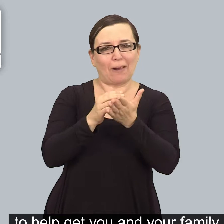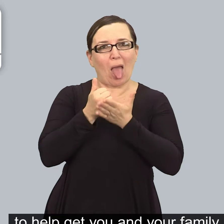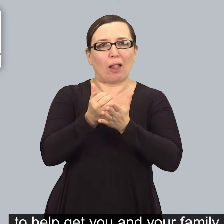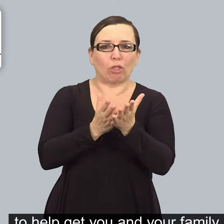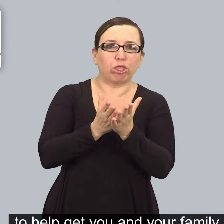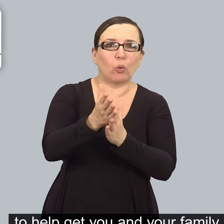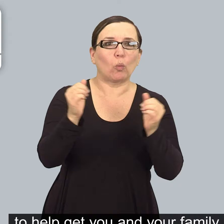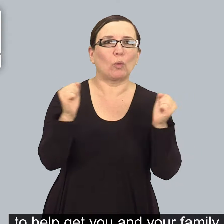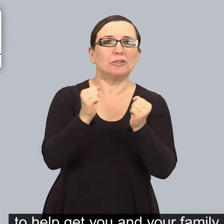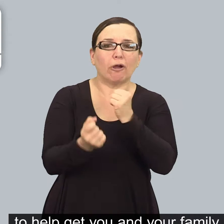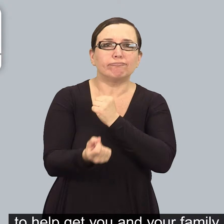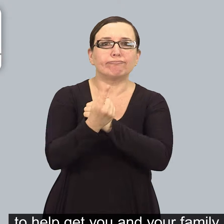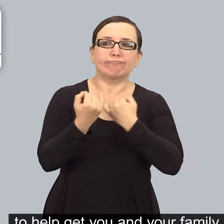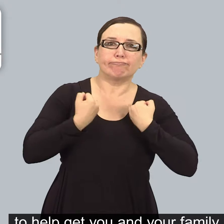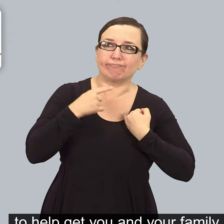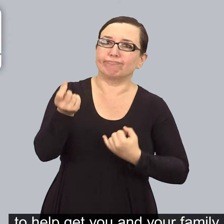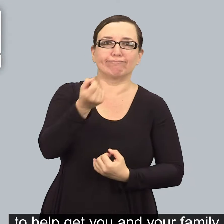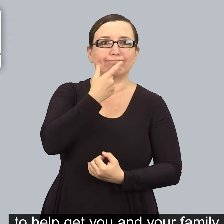To help get you and your family through the winter season.